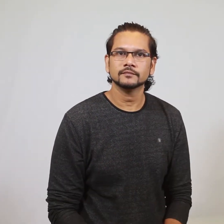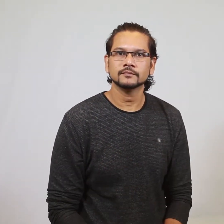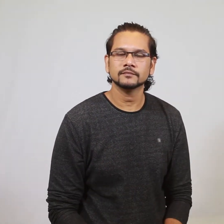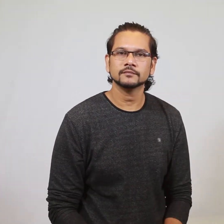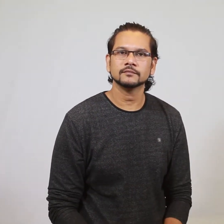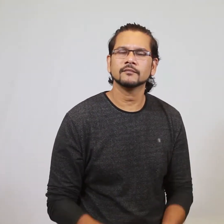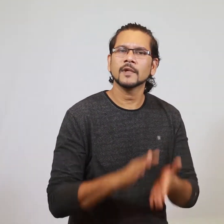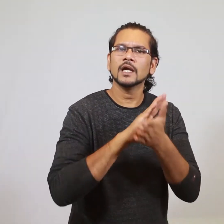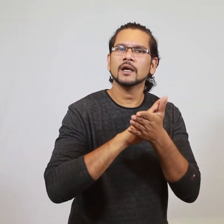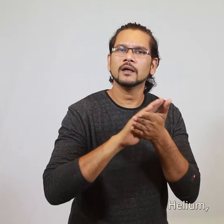Helium,